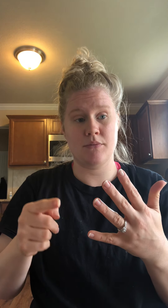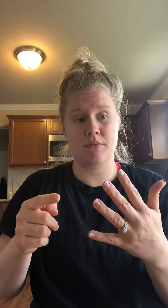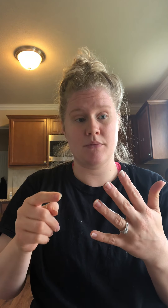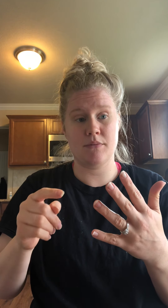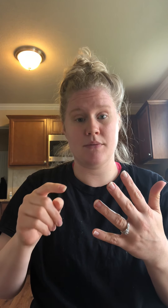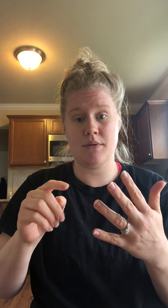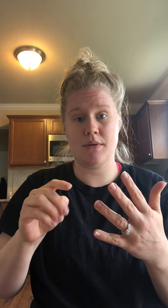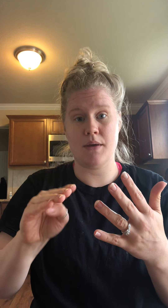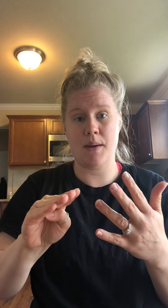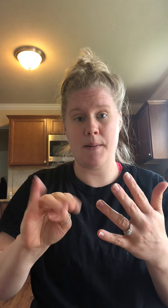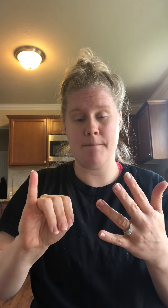mice,